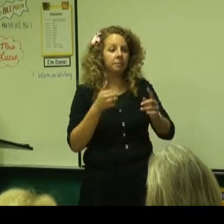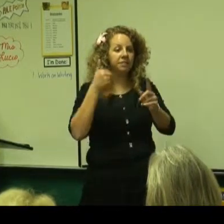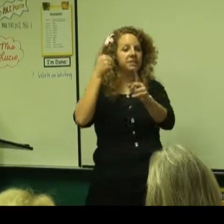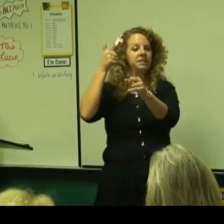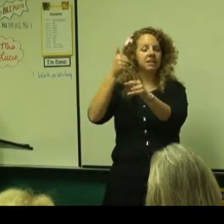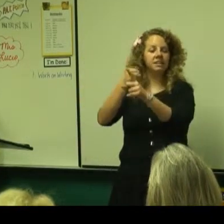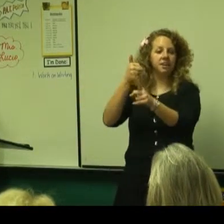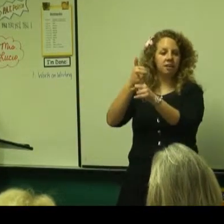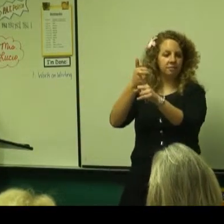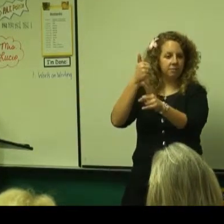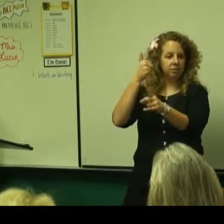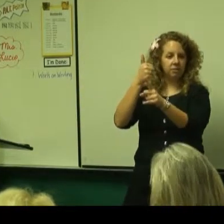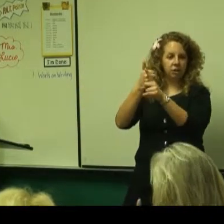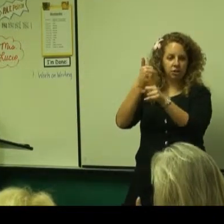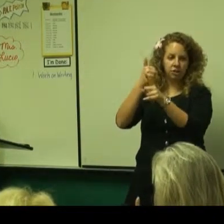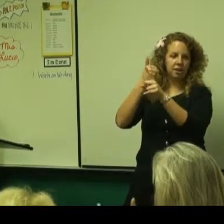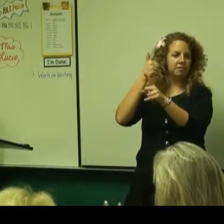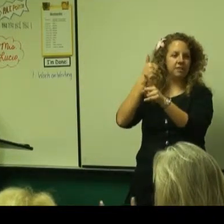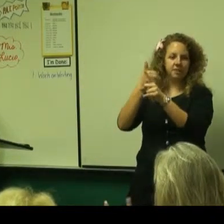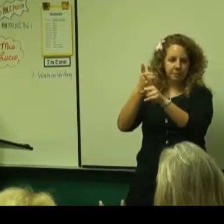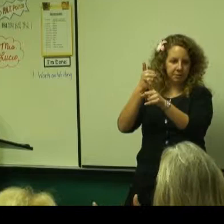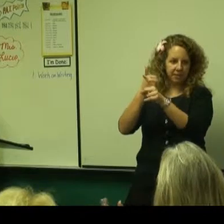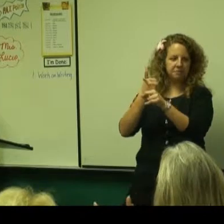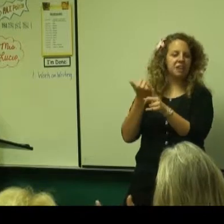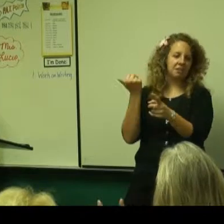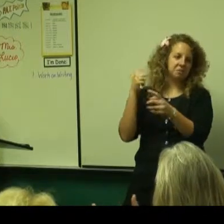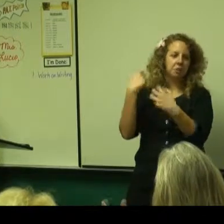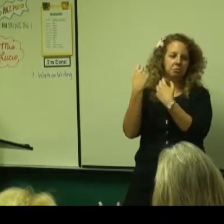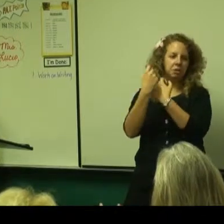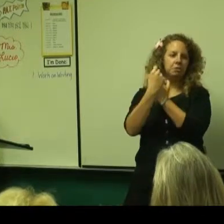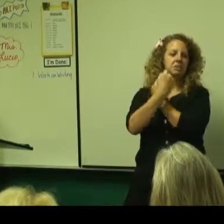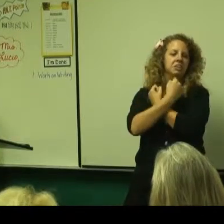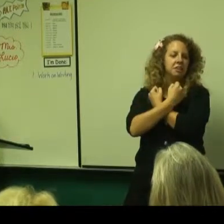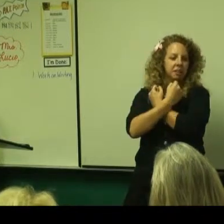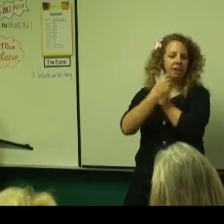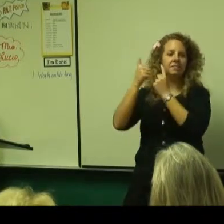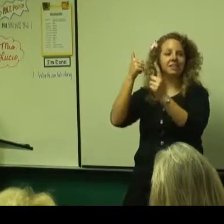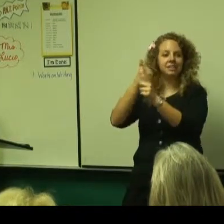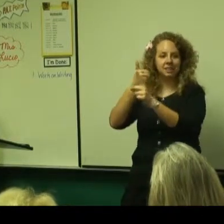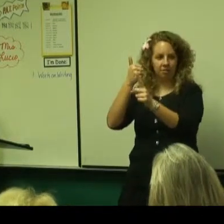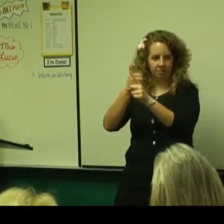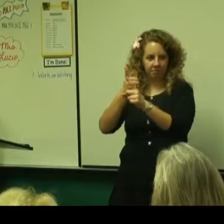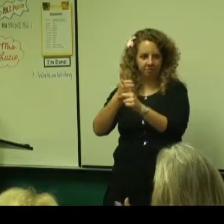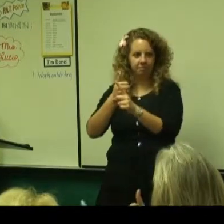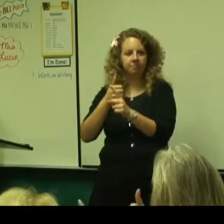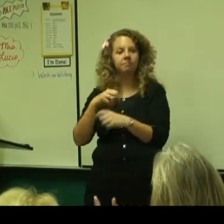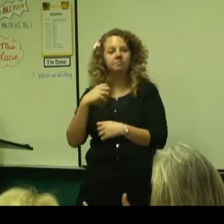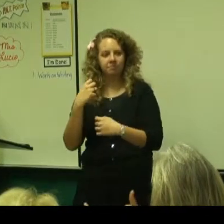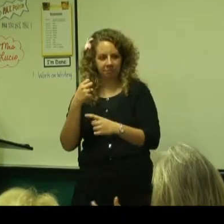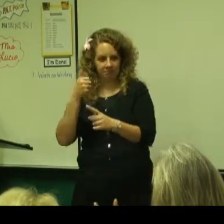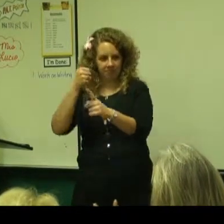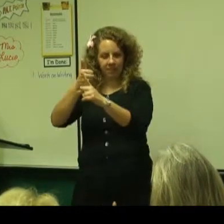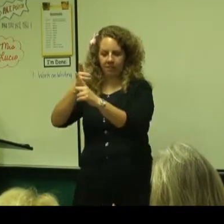this is itself, herself, himself. Yeah. So we're saying love itself. This one? Itself.